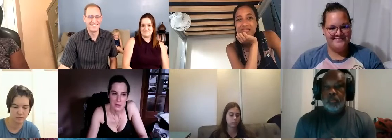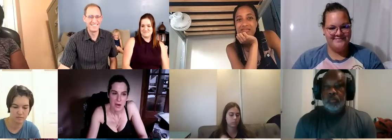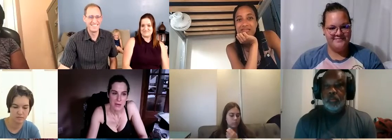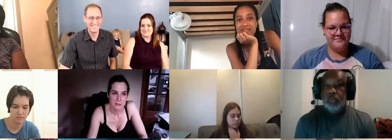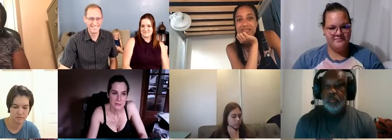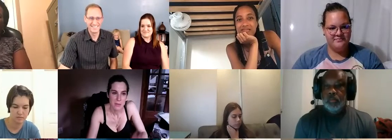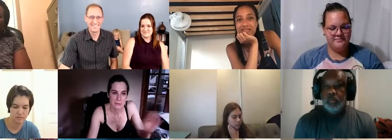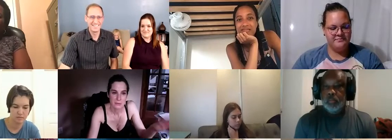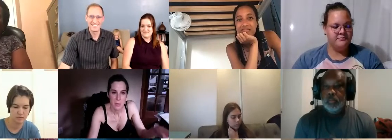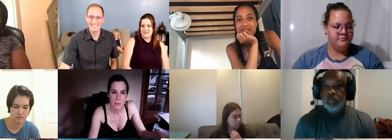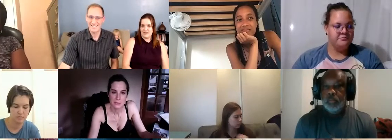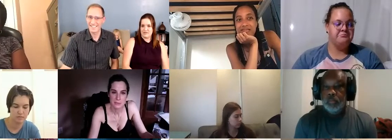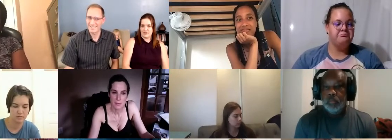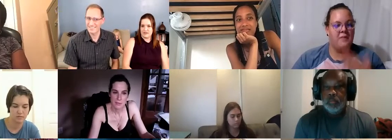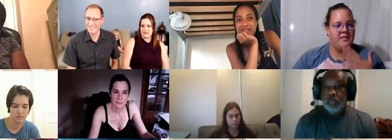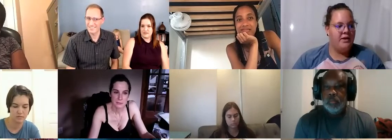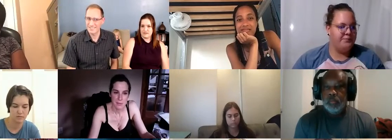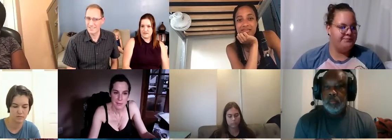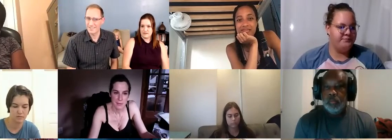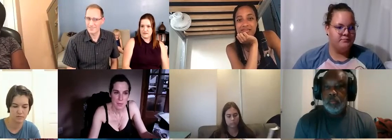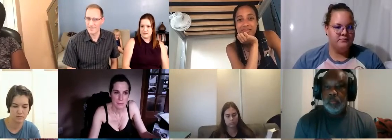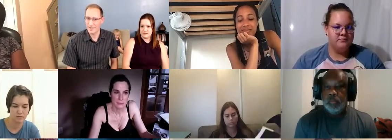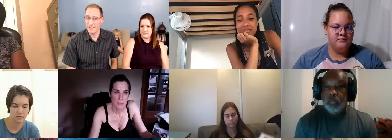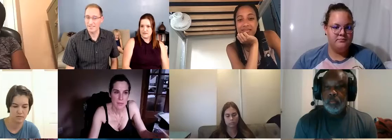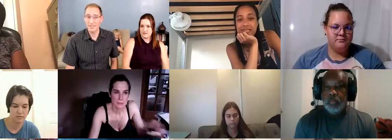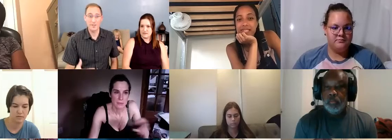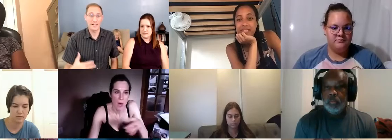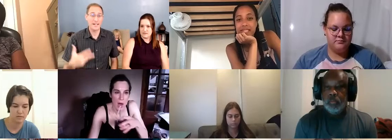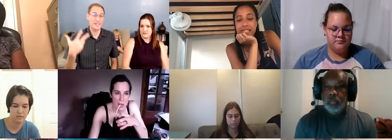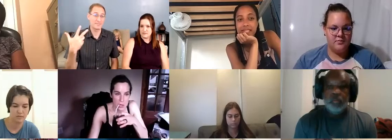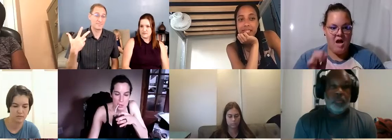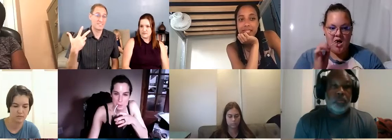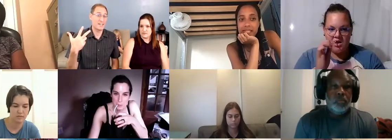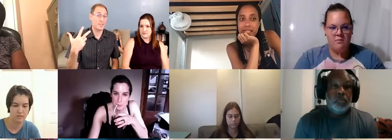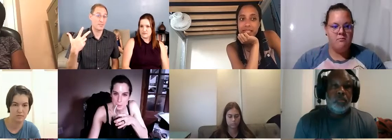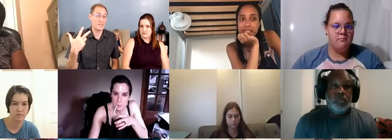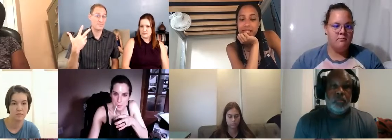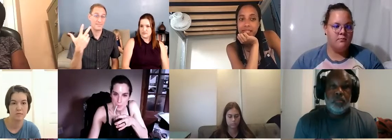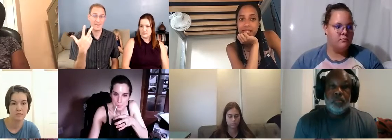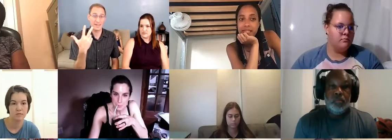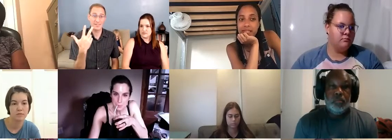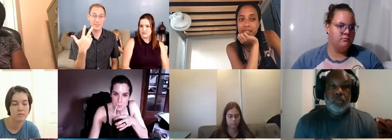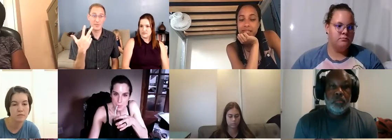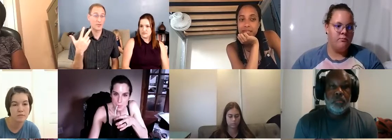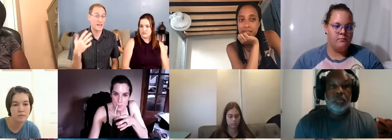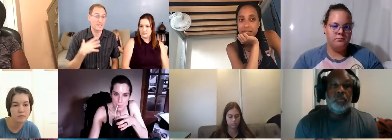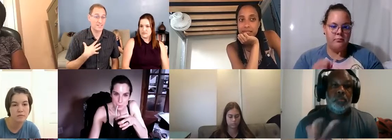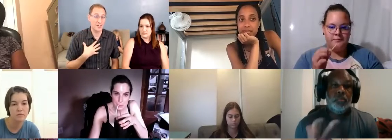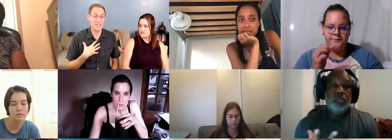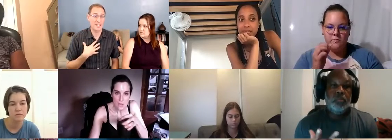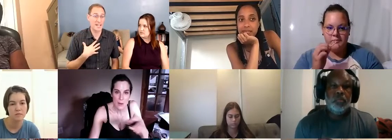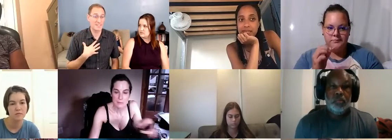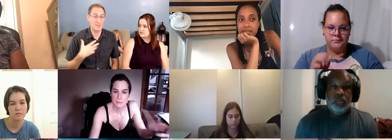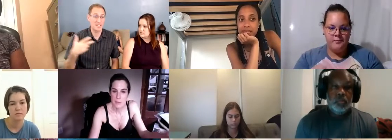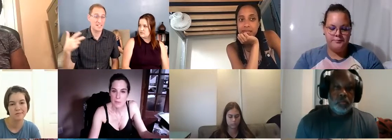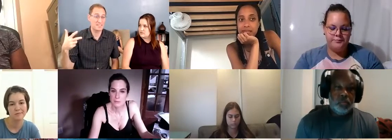yeah. Mm-hmm. All right. Okay, so CL3. So before I get